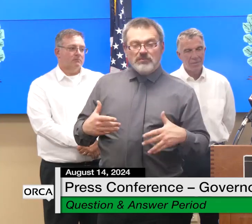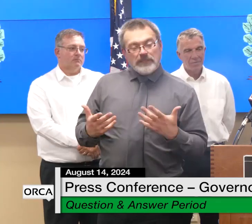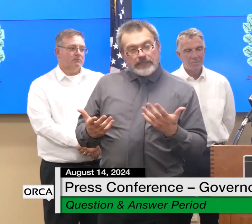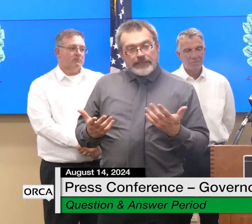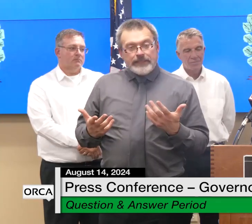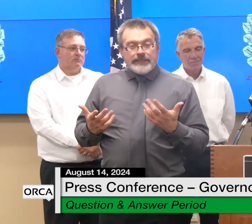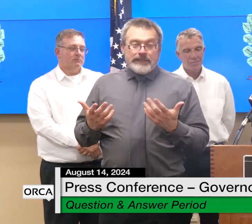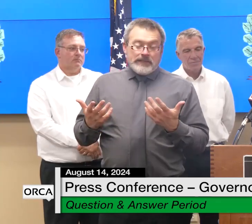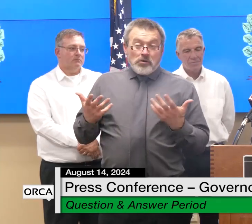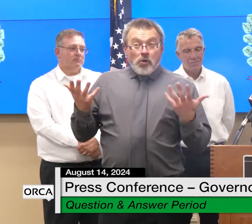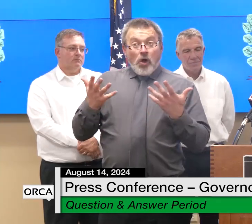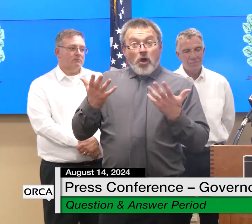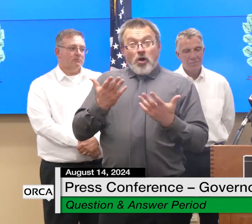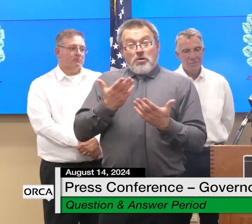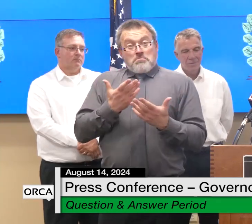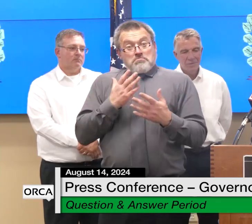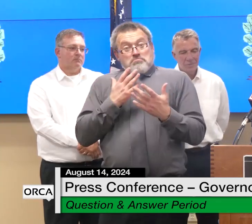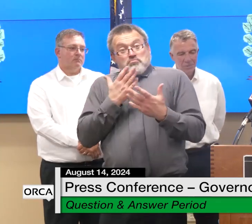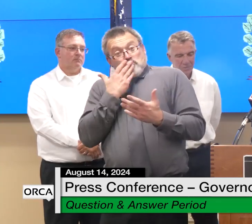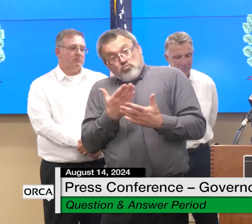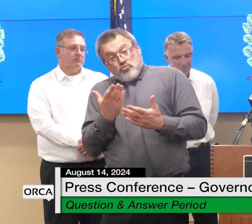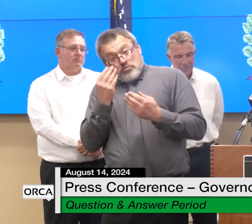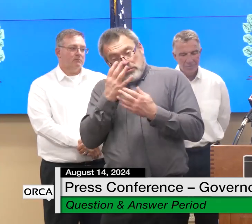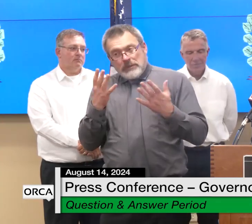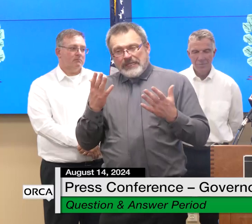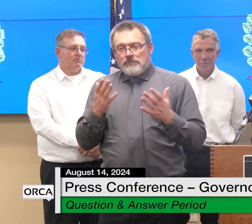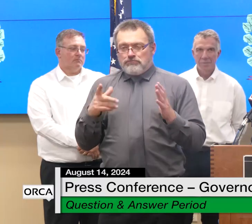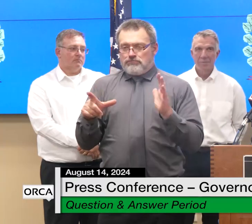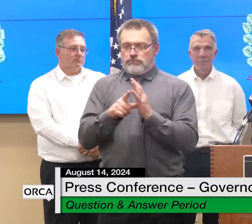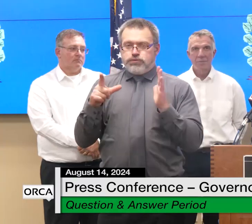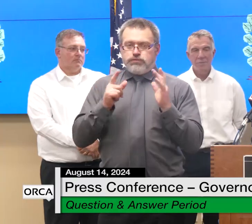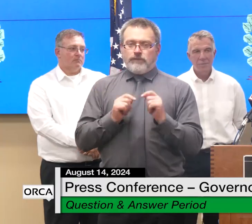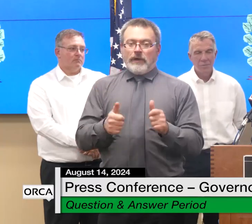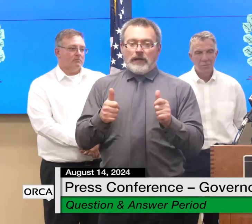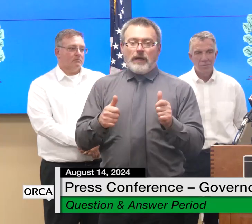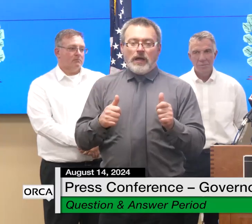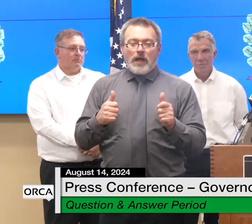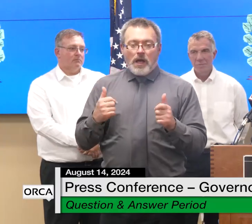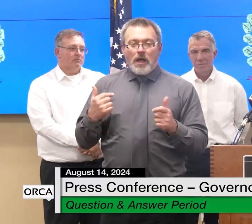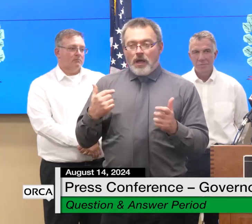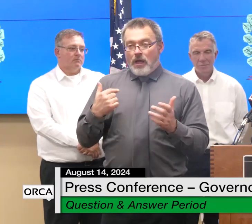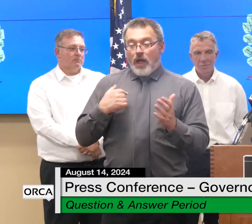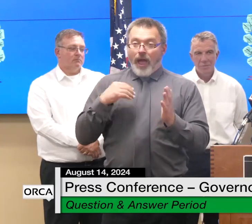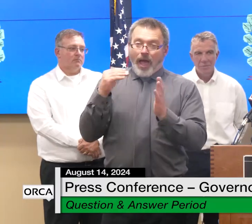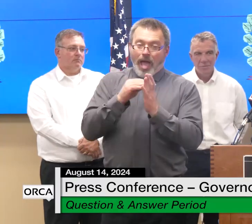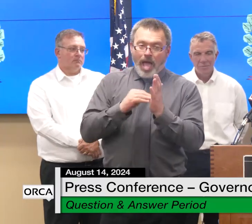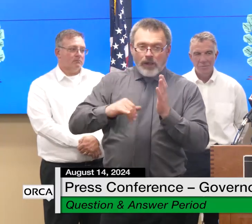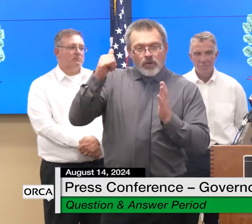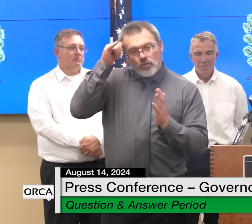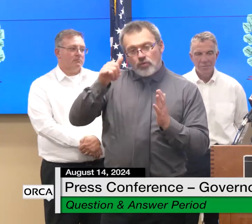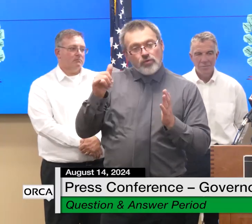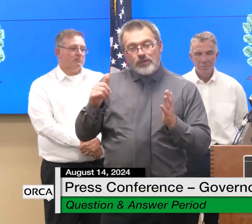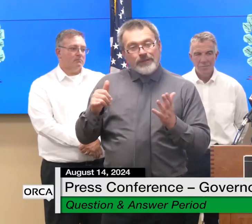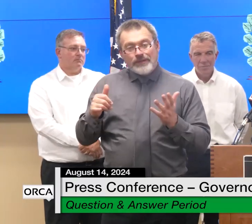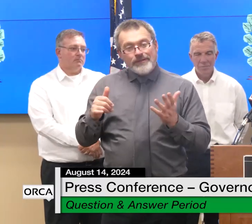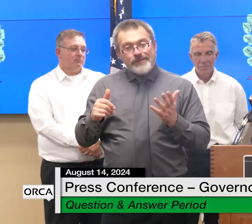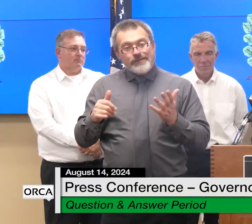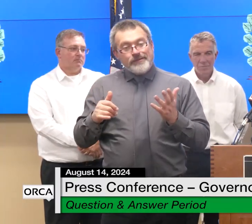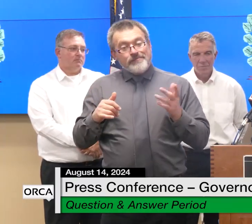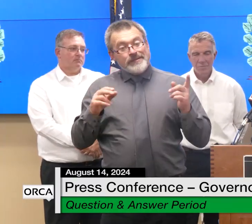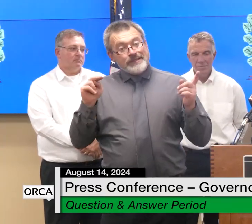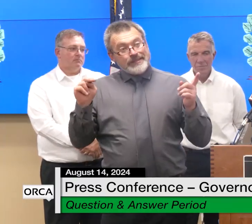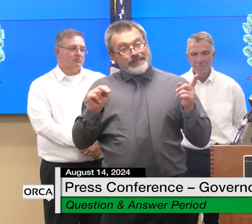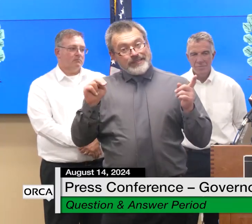is trying to document the damage as quickly as possible. However, in some cases, it's several days or longer before you can actually get to certain locations to